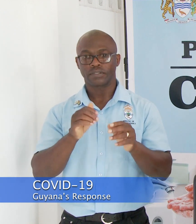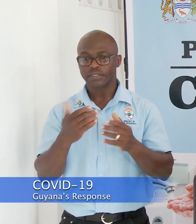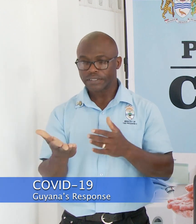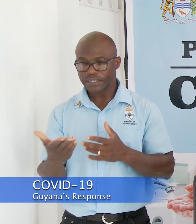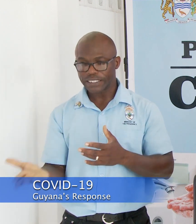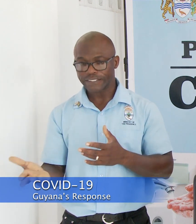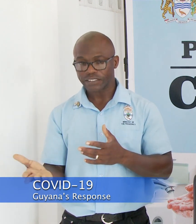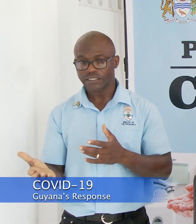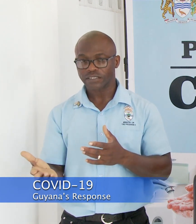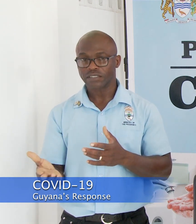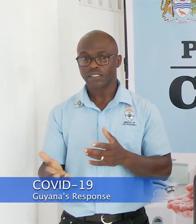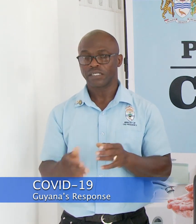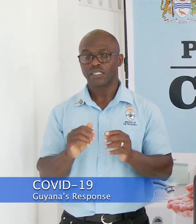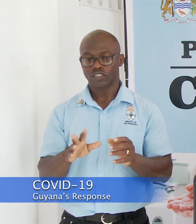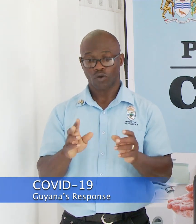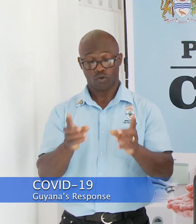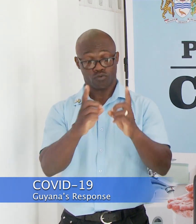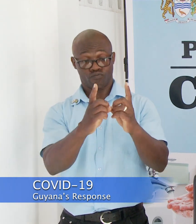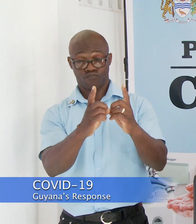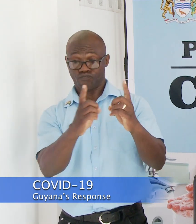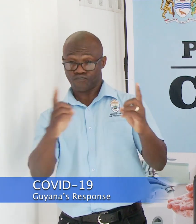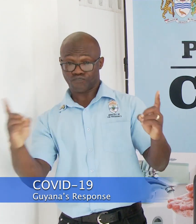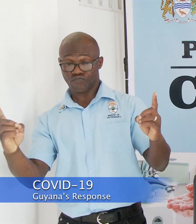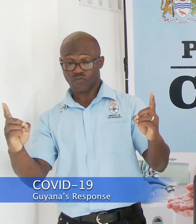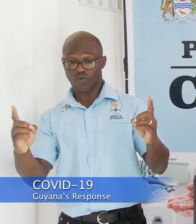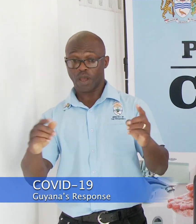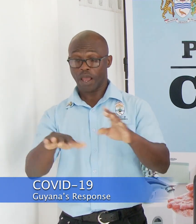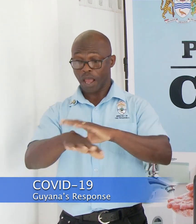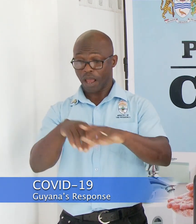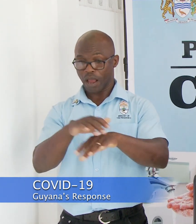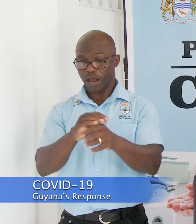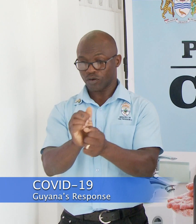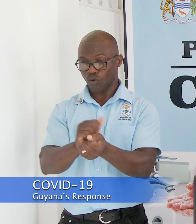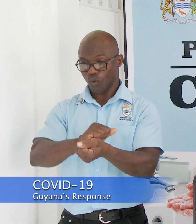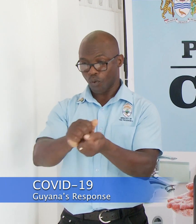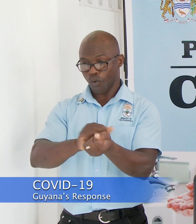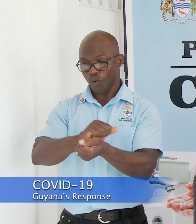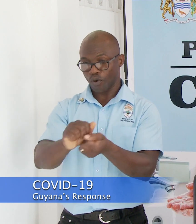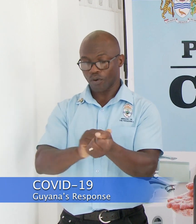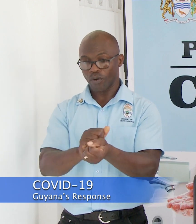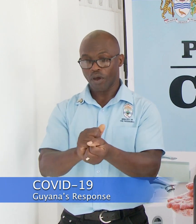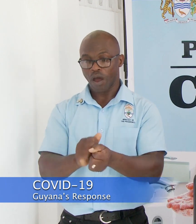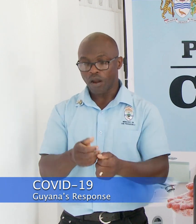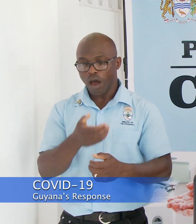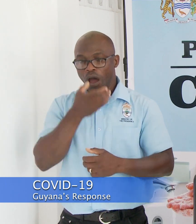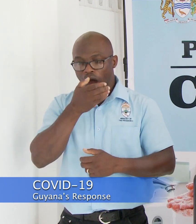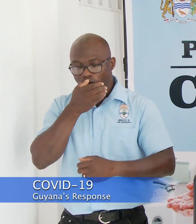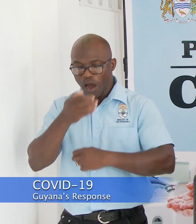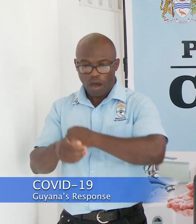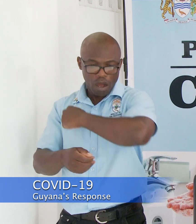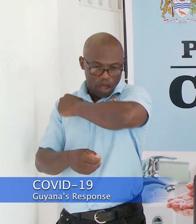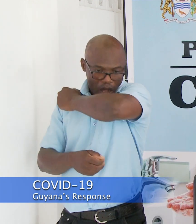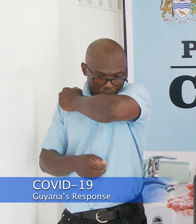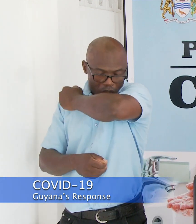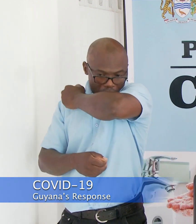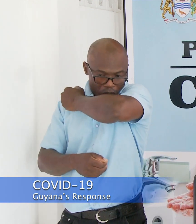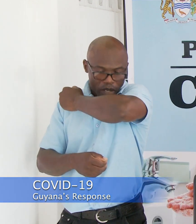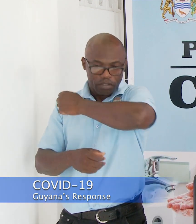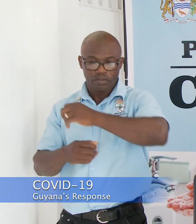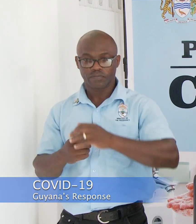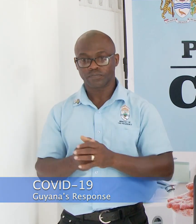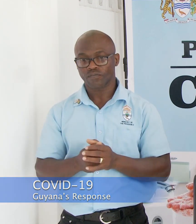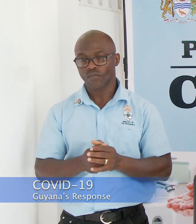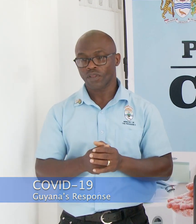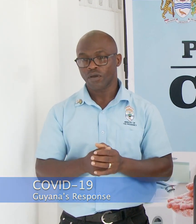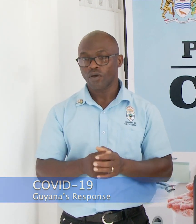of social distancing, hand washing, and cough etiquette. In doing so, we